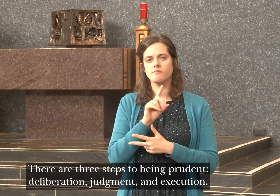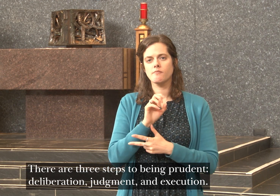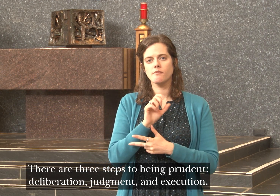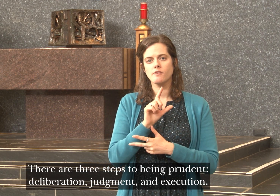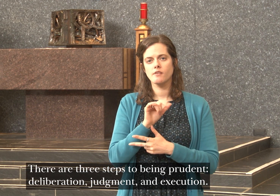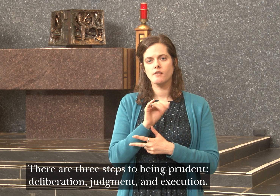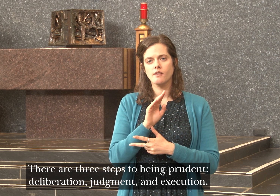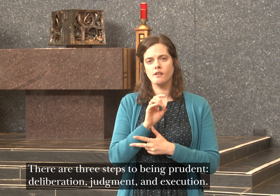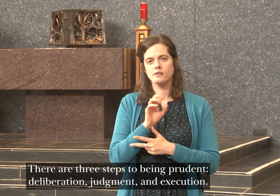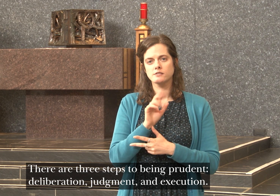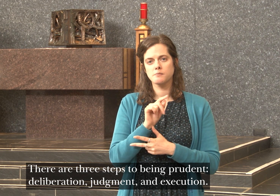deliberation,